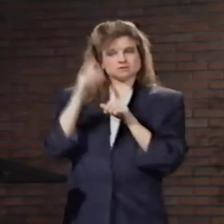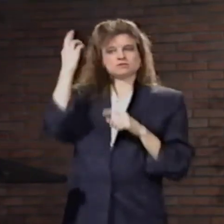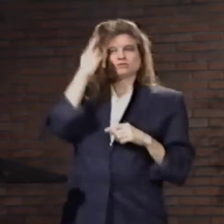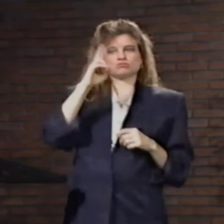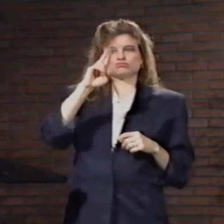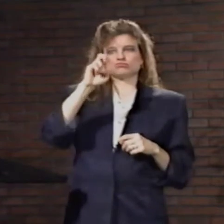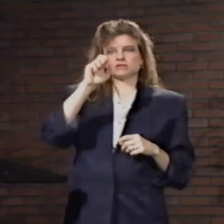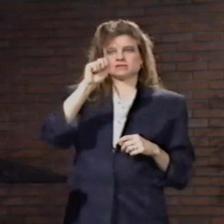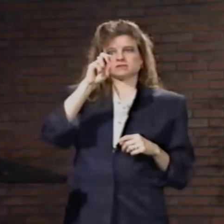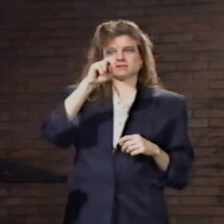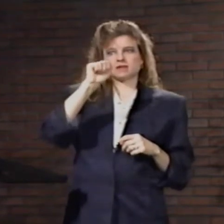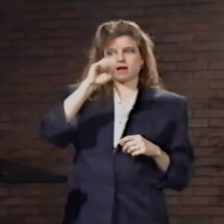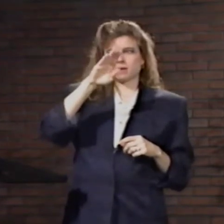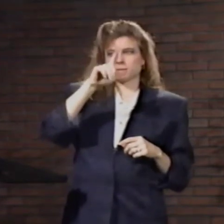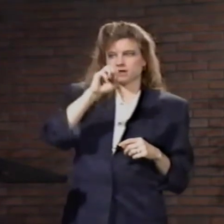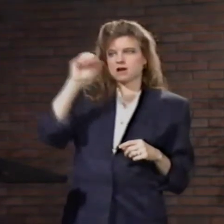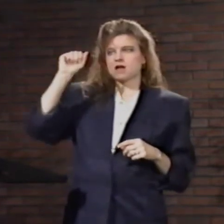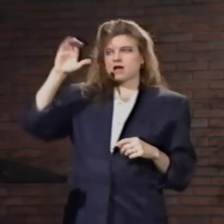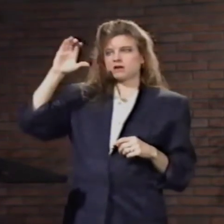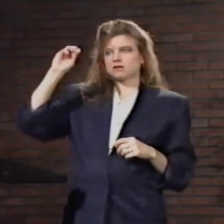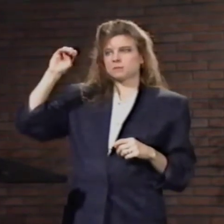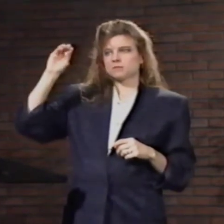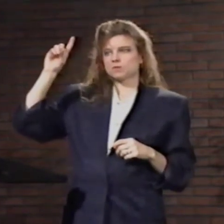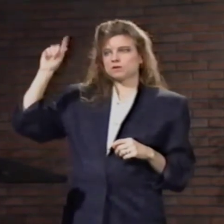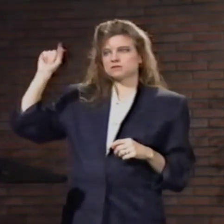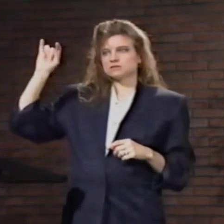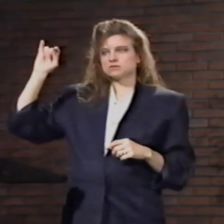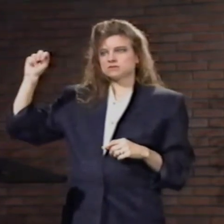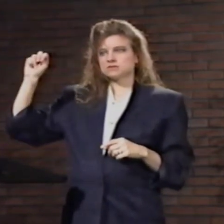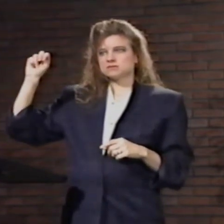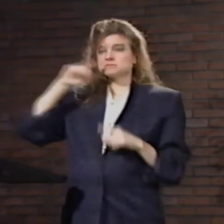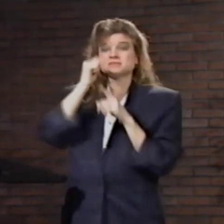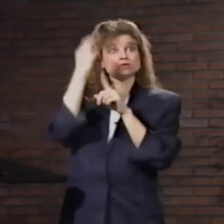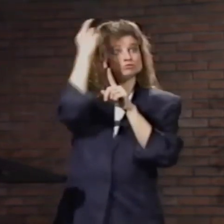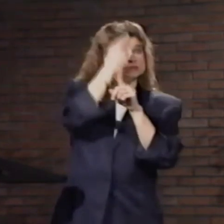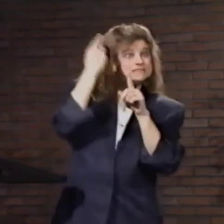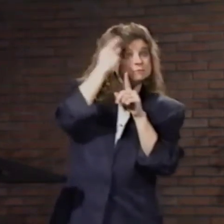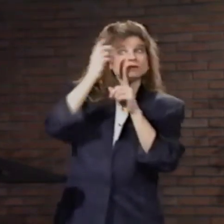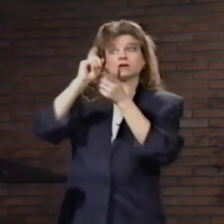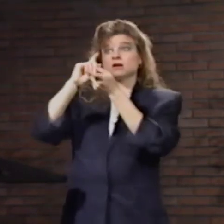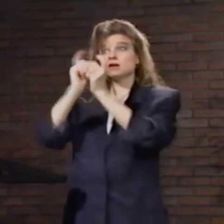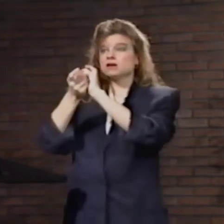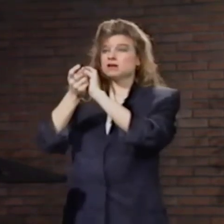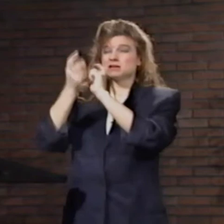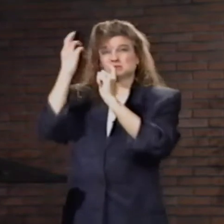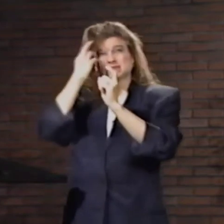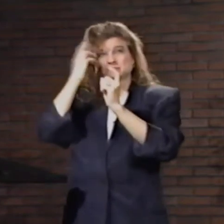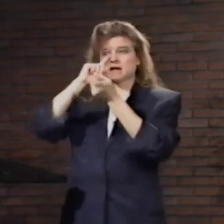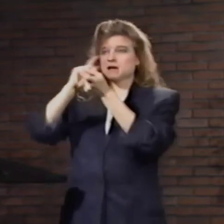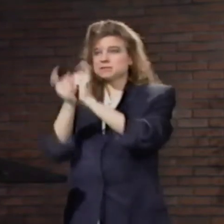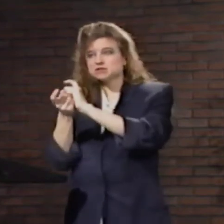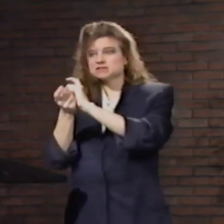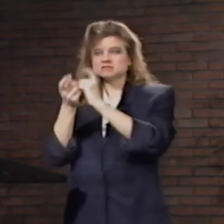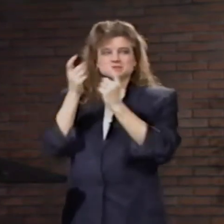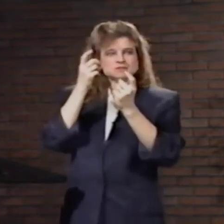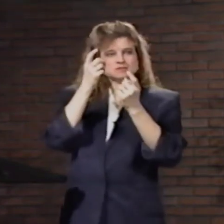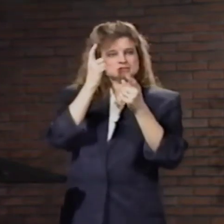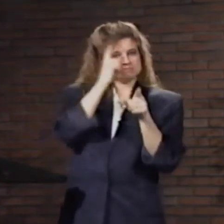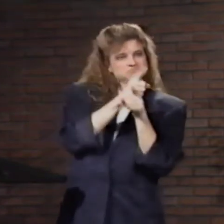Under the Title I, interpreters are considered a reasonable accommodation. That sort